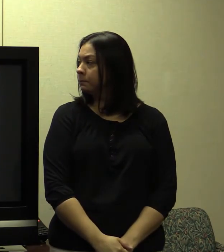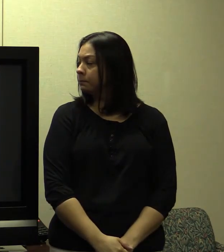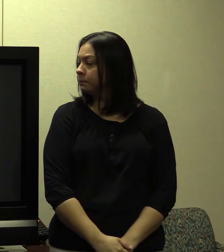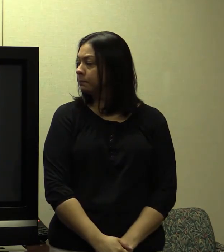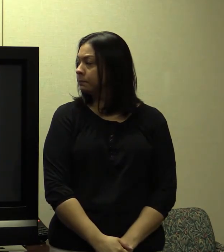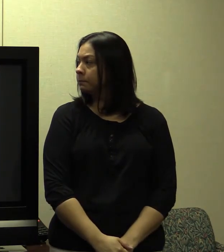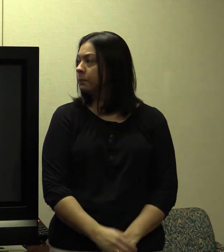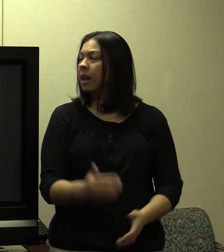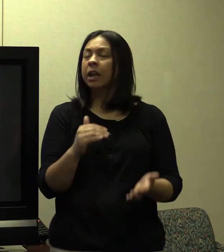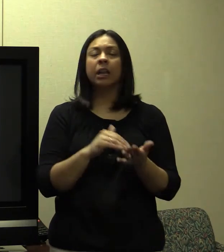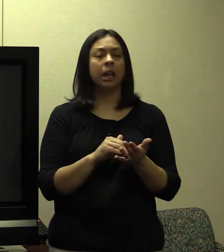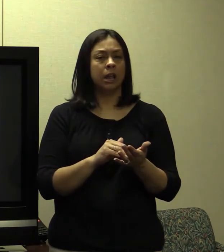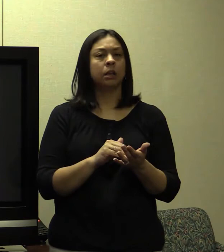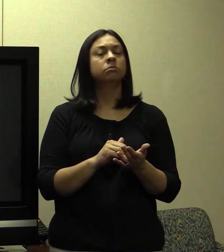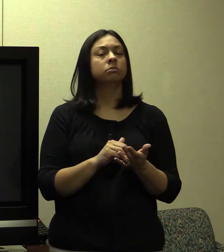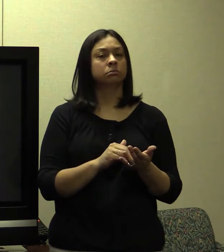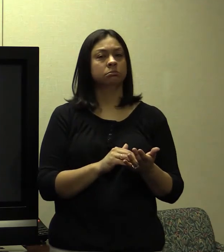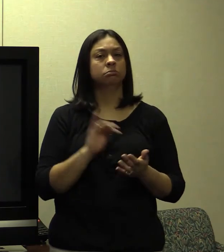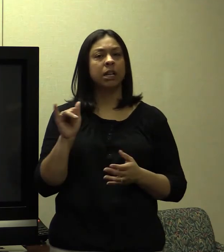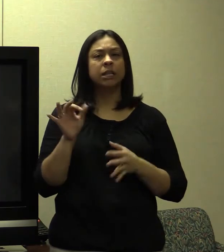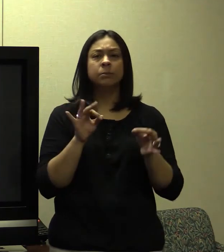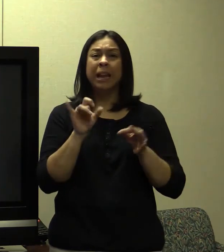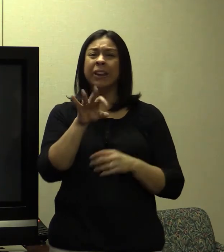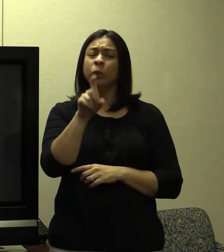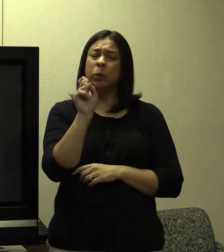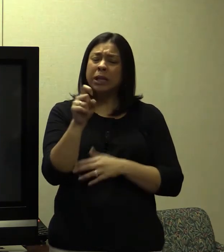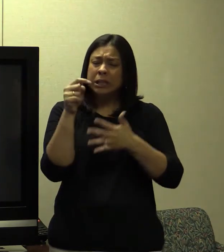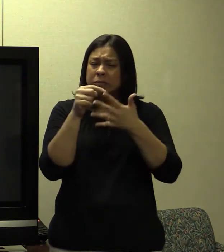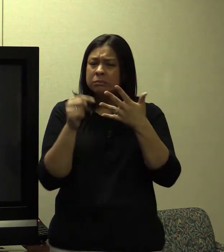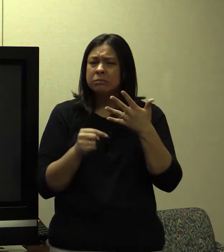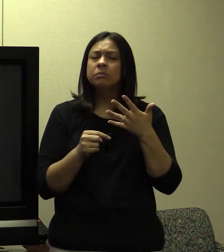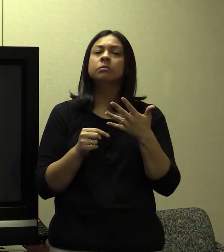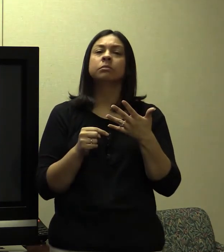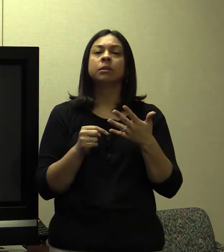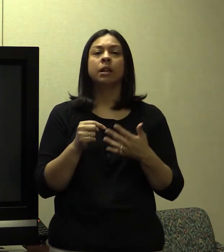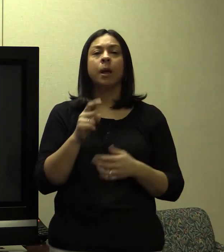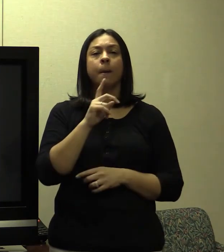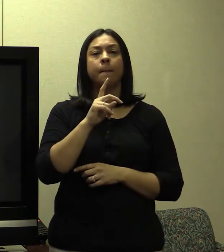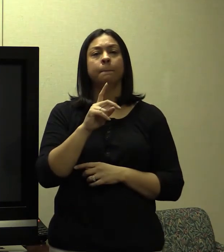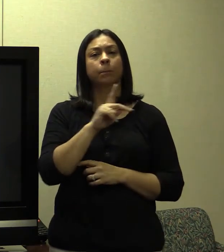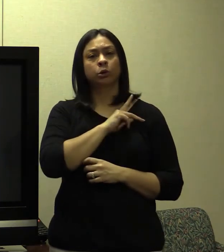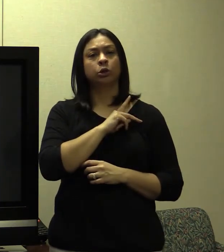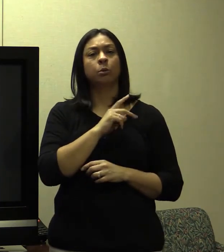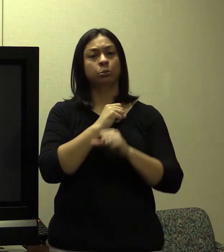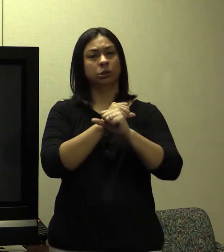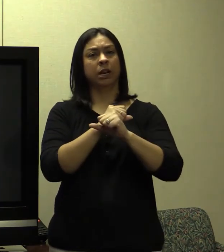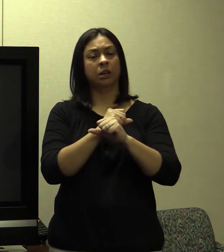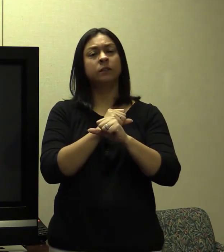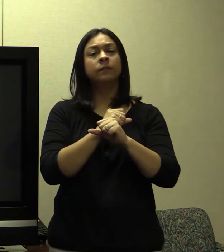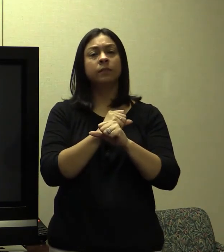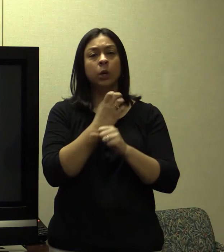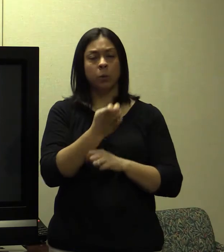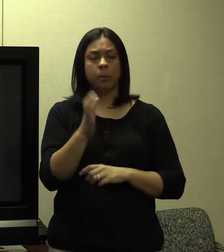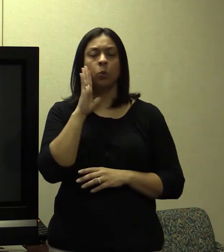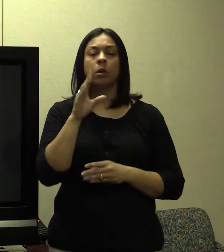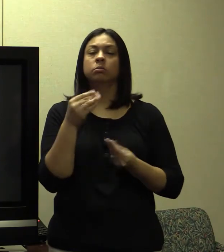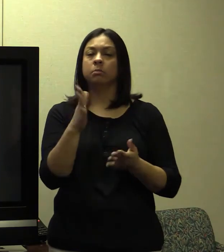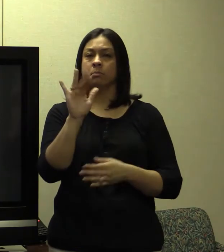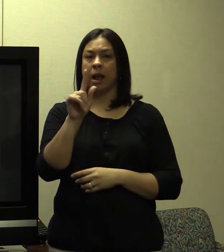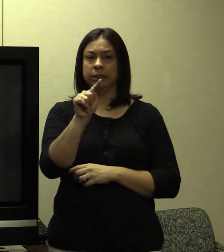Again, this is just saying that if you need them, personal protective equipment will be supplied by Texas School for the Deaf.